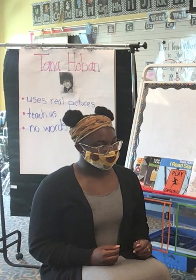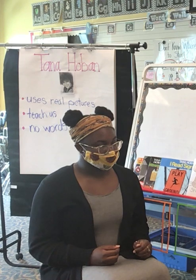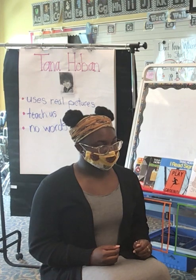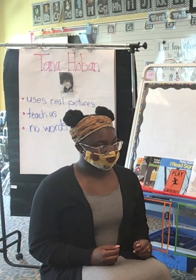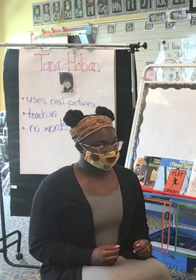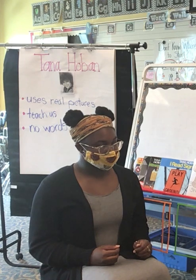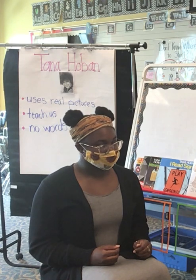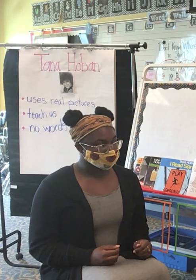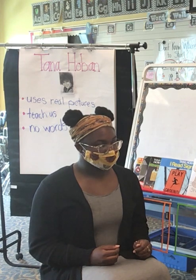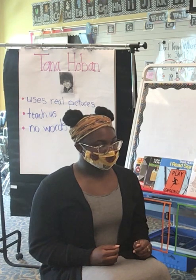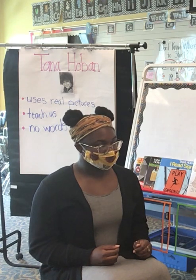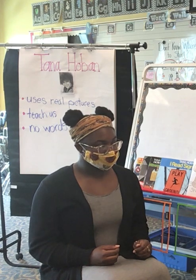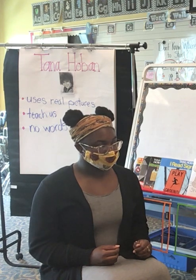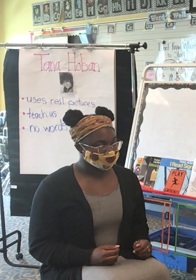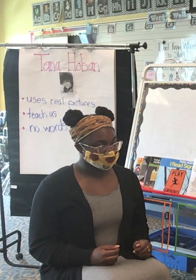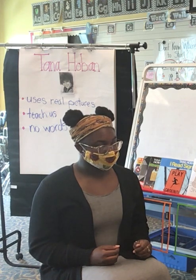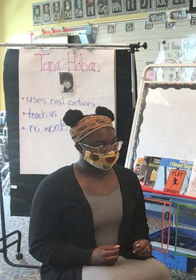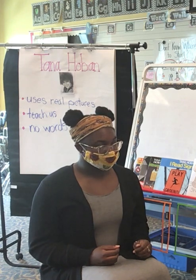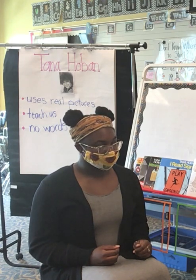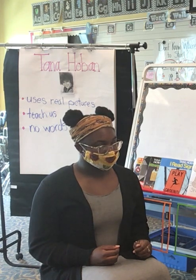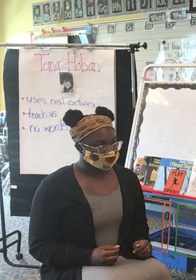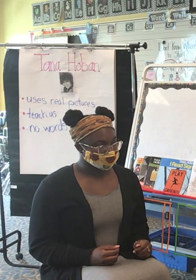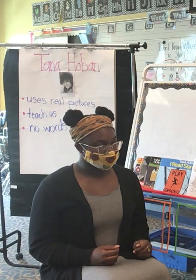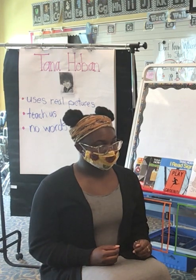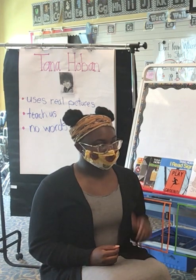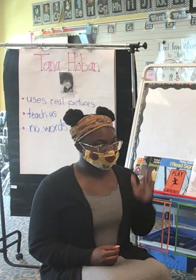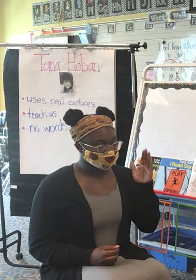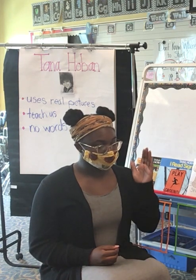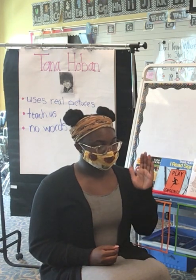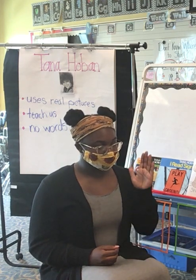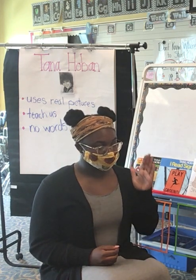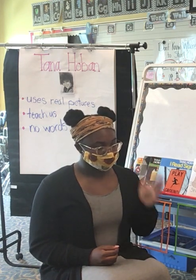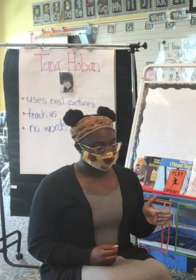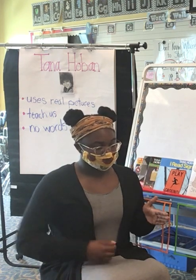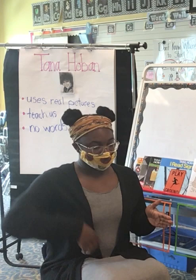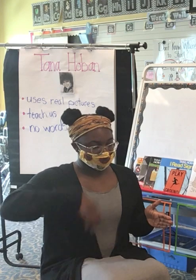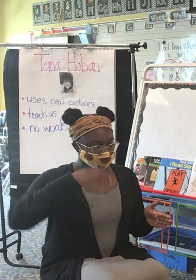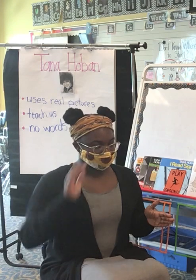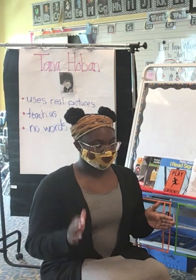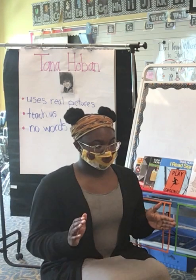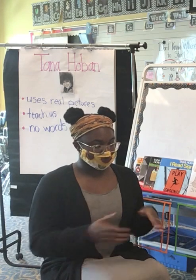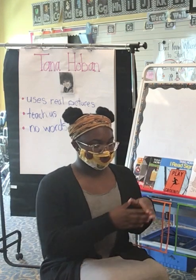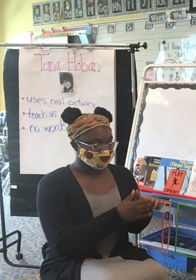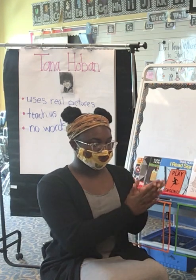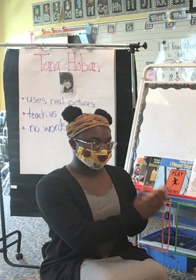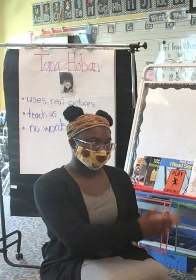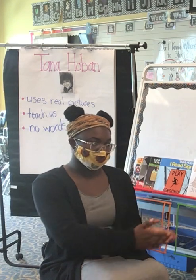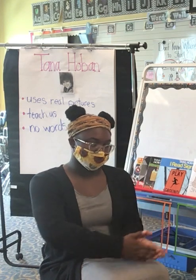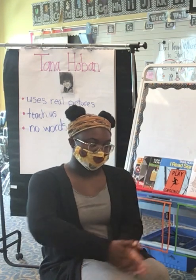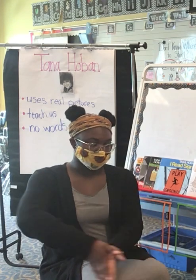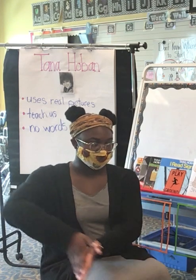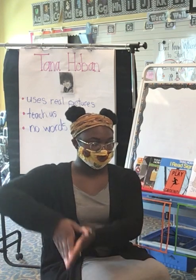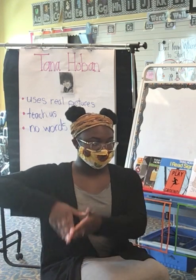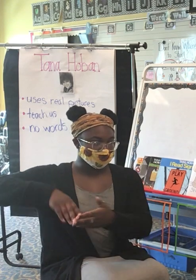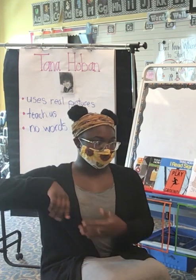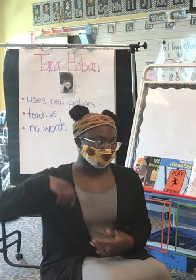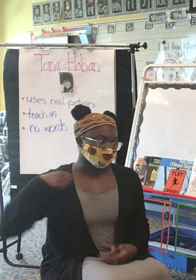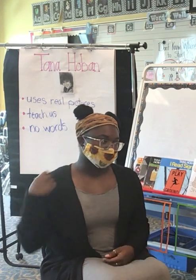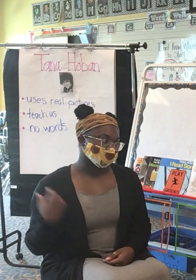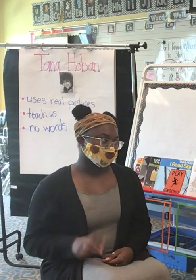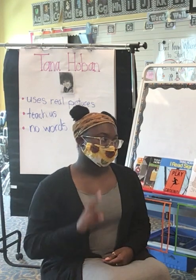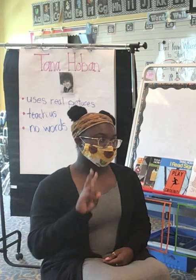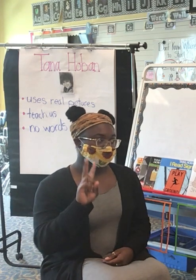okay, like insect, and then you're gonna repeat me. You're gonna chop it, insect, and remember, say it,